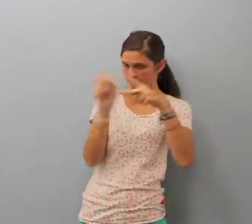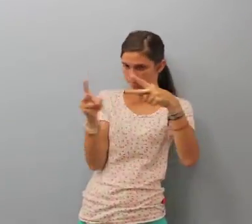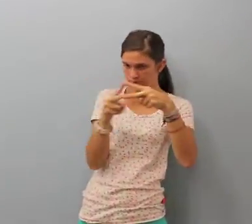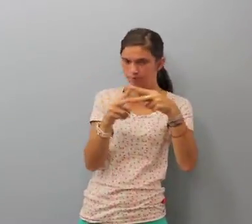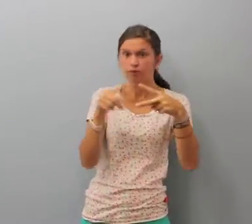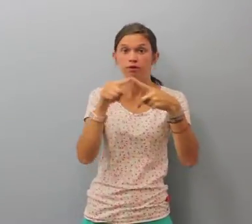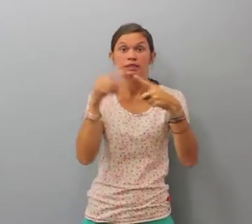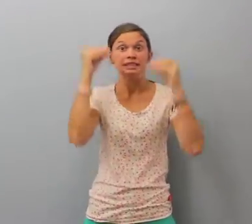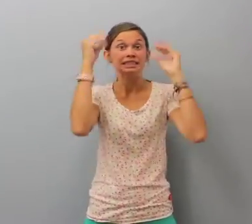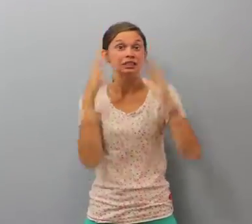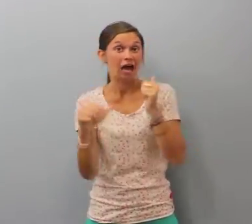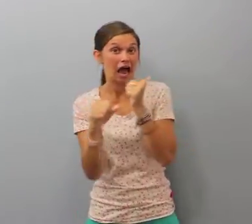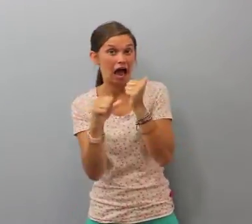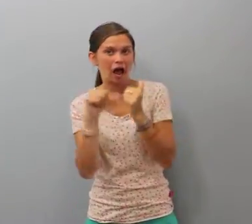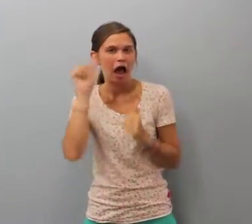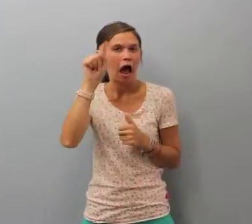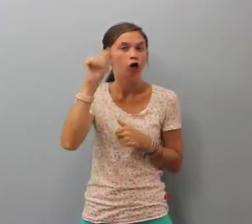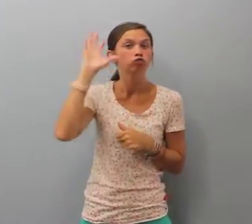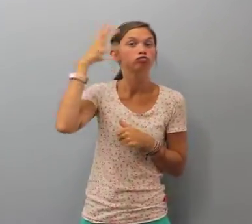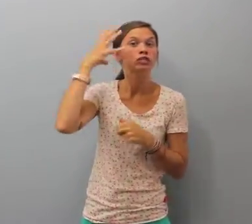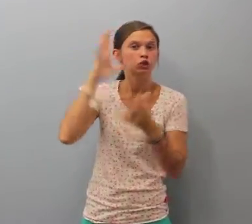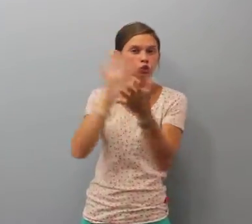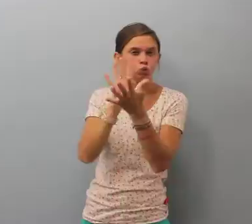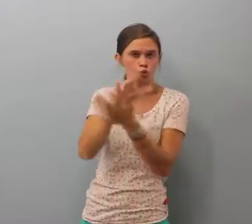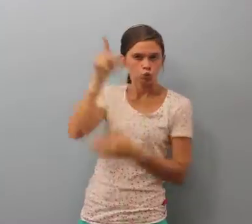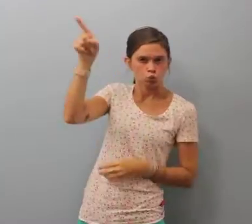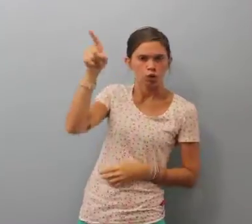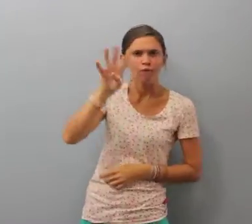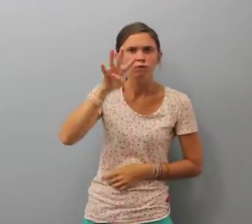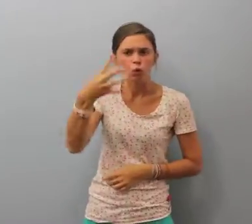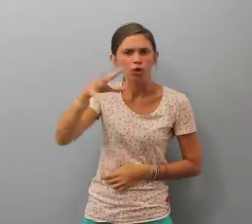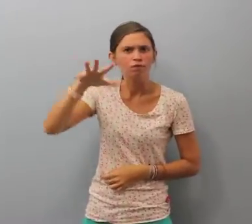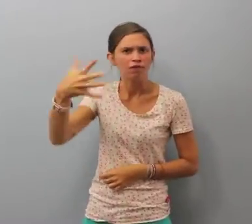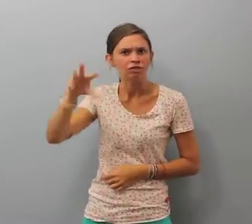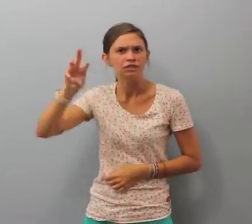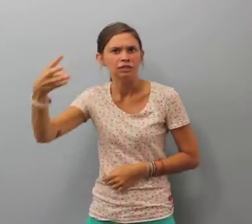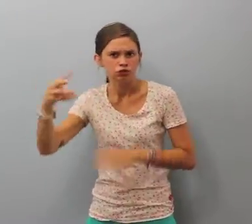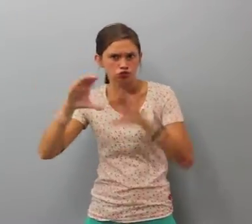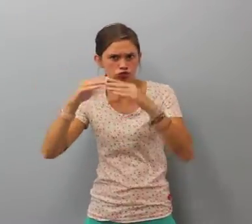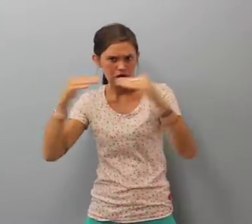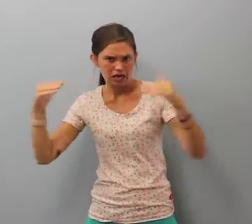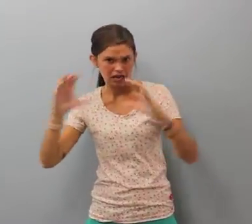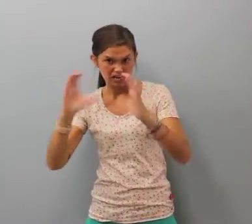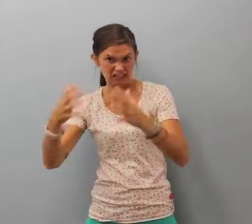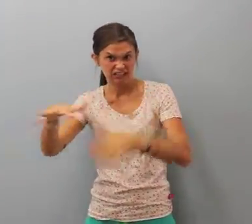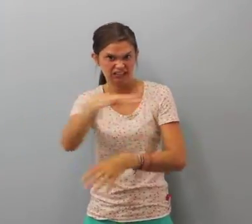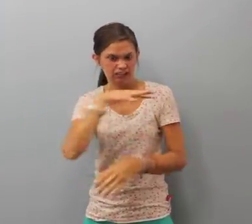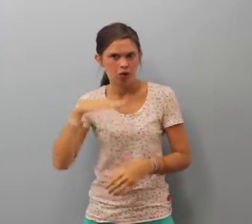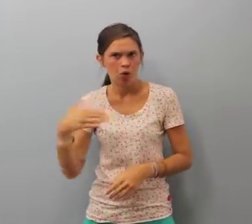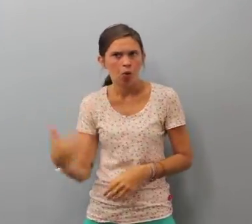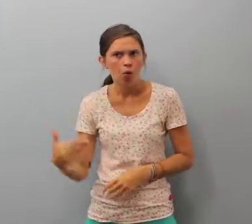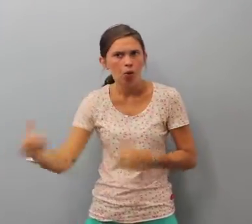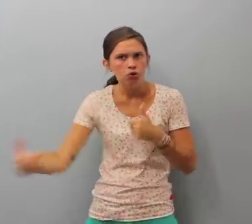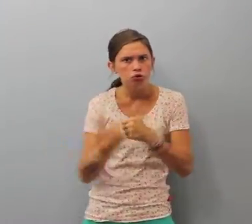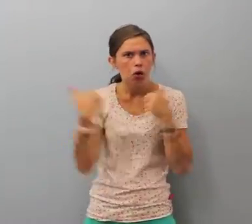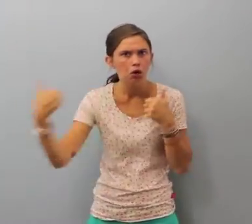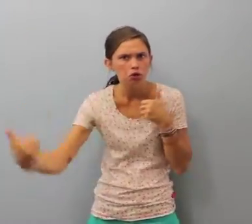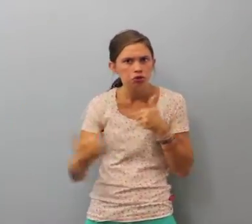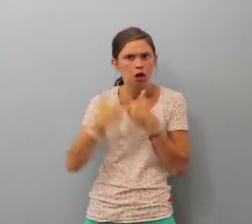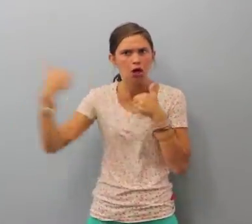2 jobs. She's a teacher's assistant at the Reads program in 4th, 5th, and 6th grades. She